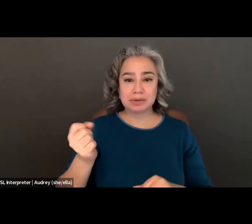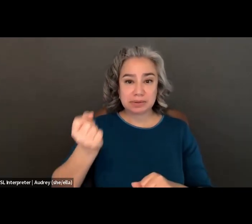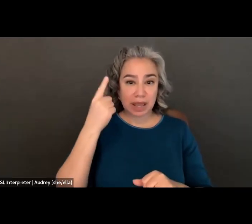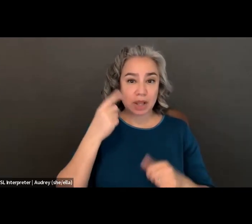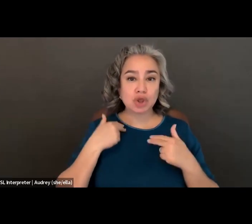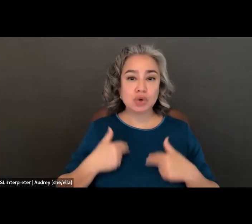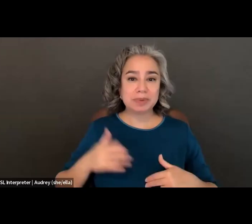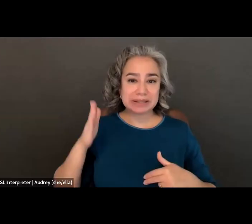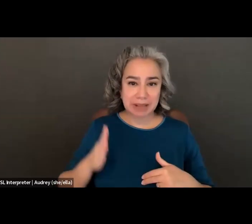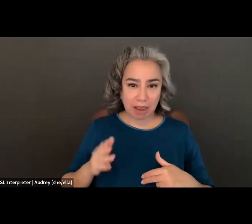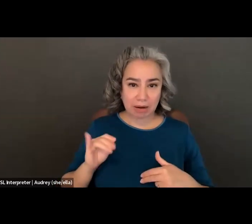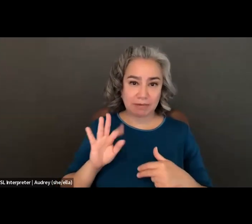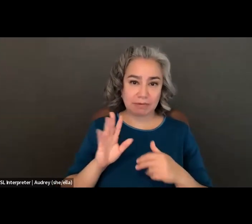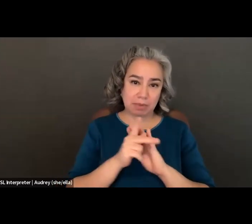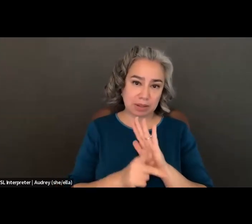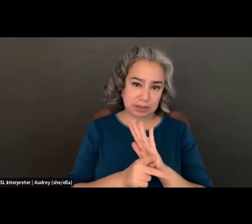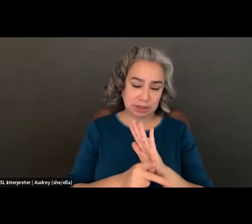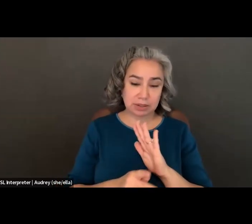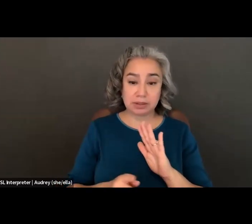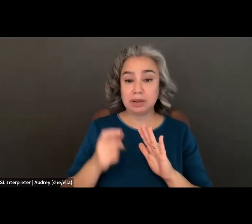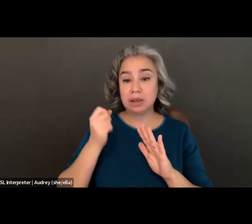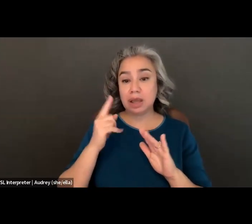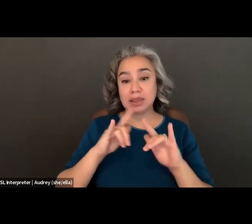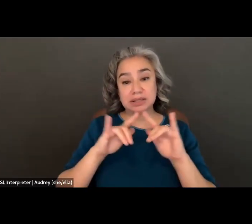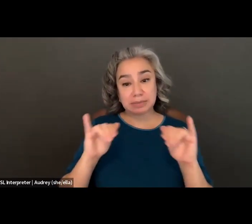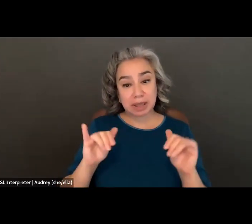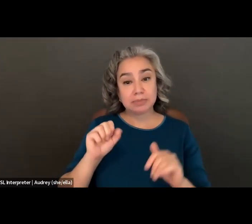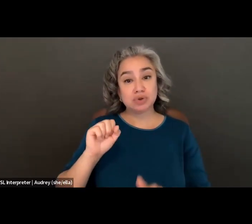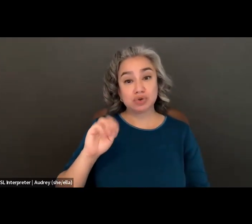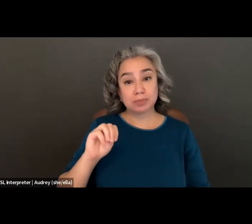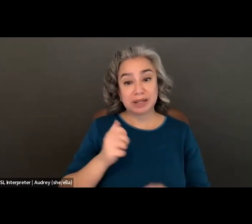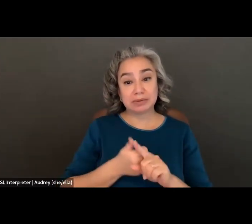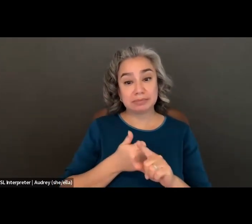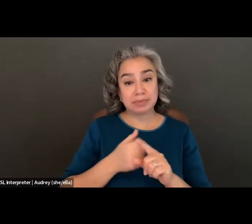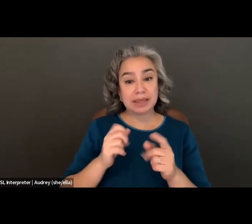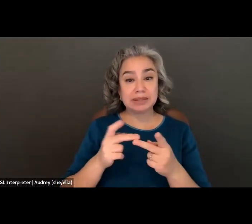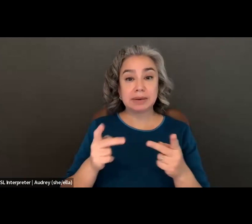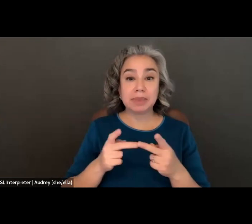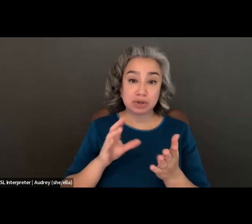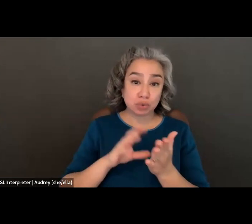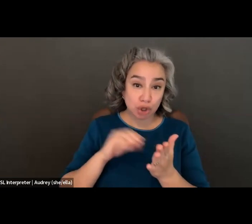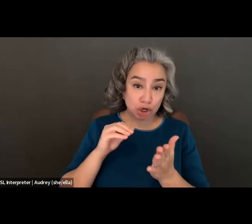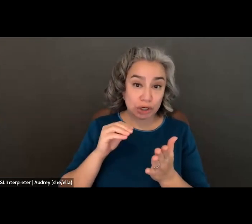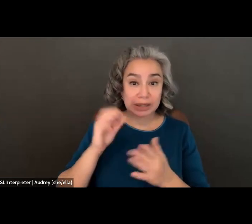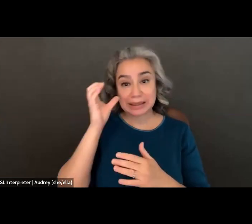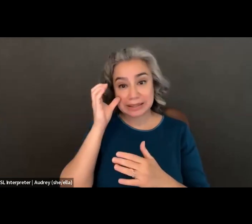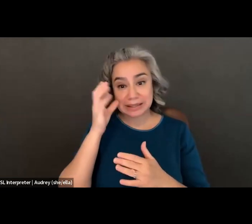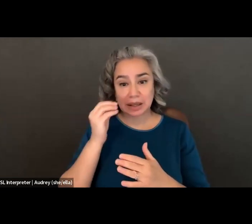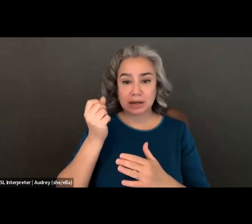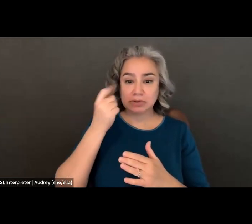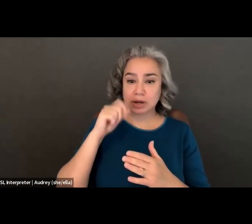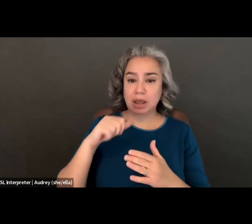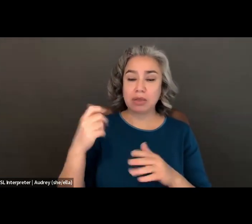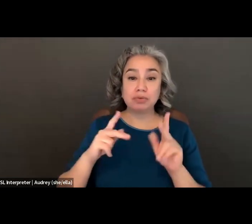the human side of a policy. At the same time, social media is also a place to learn, listen, and understand